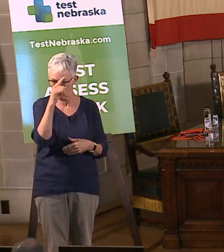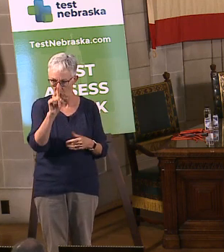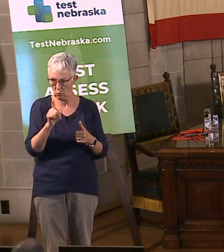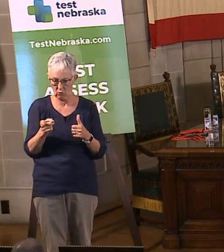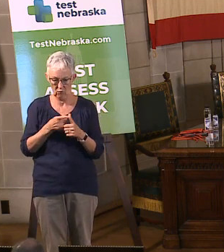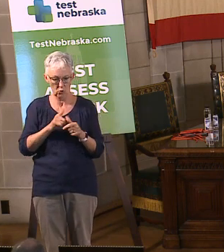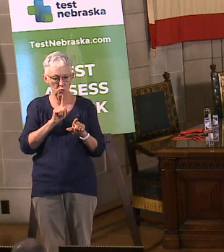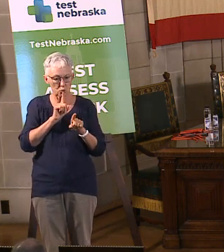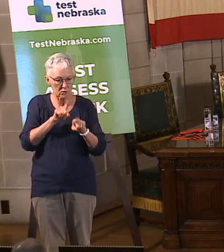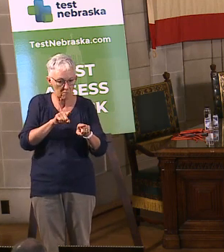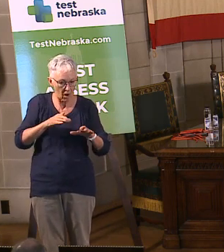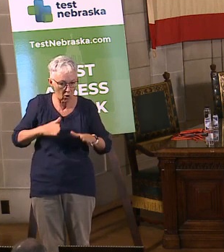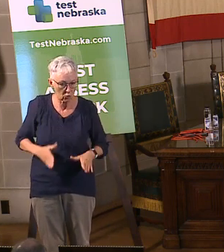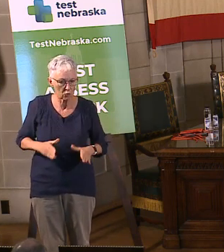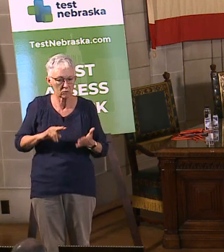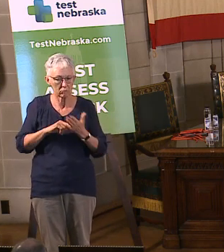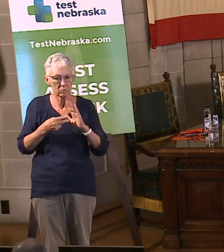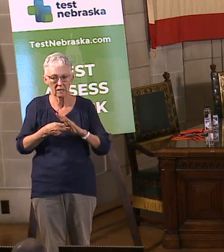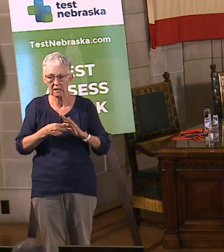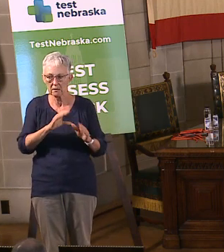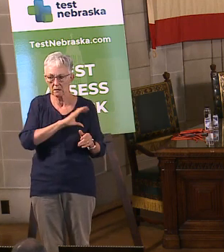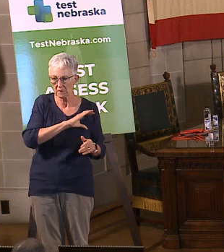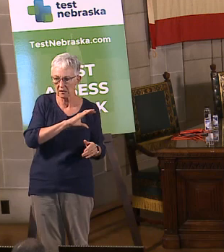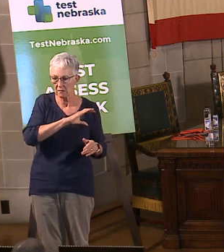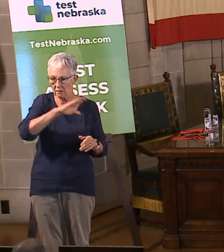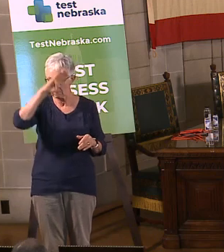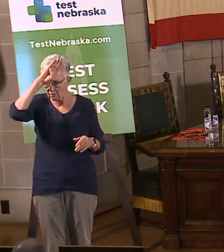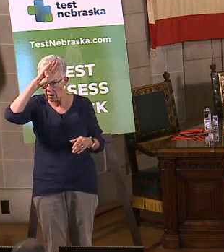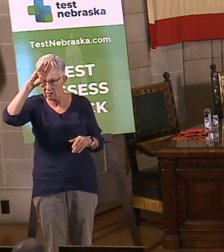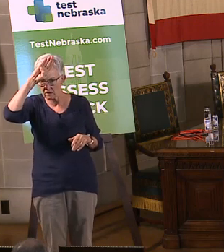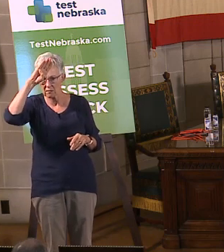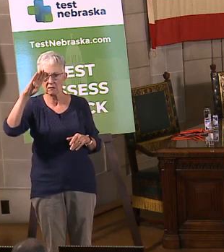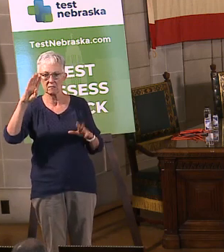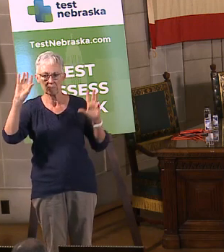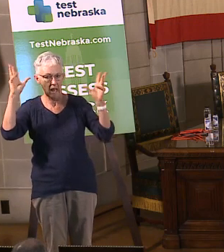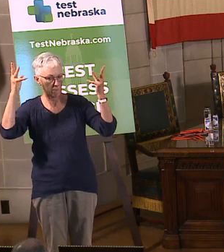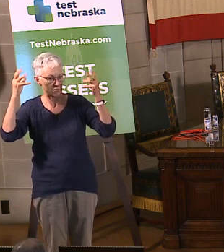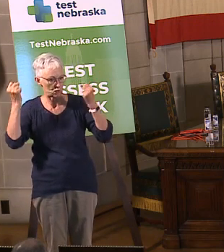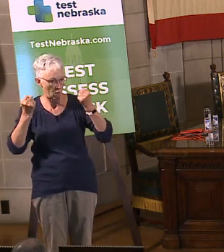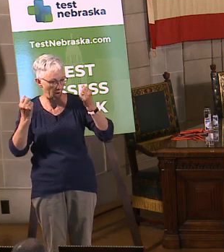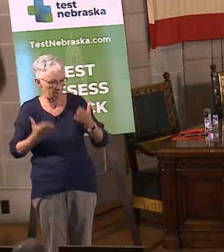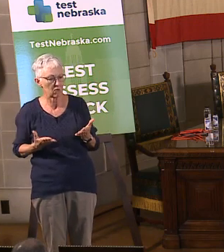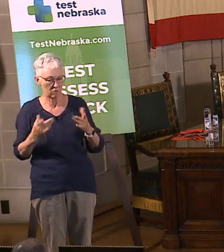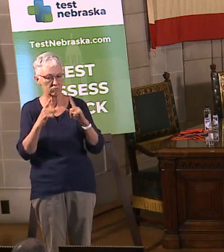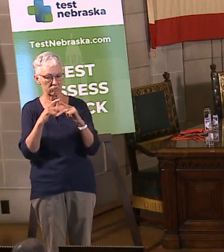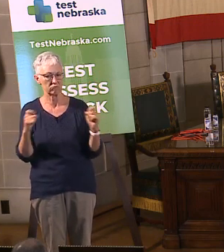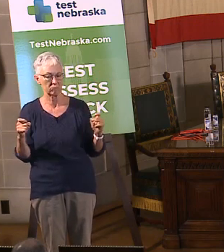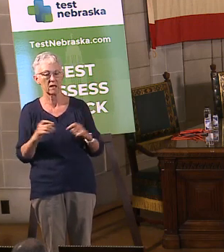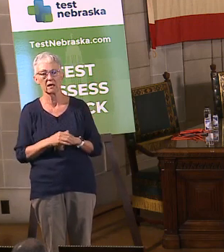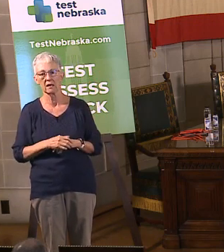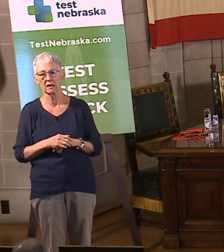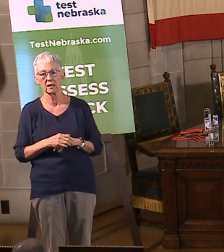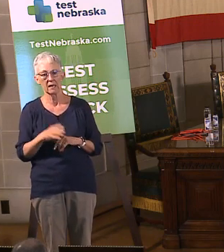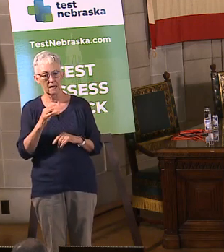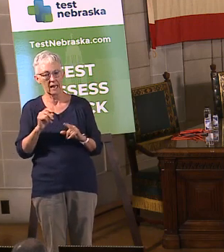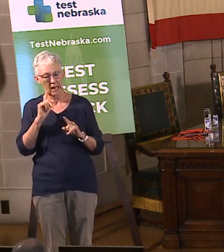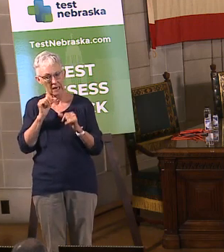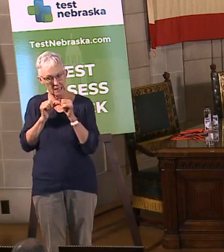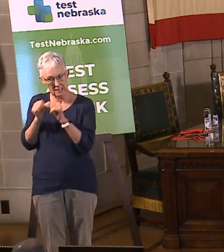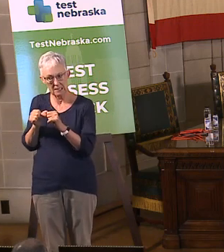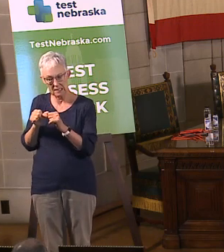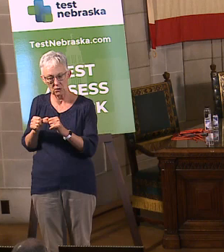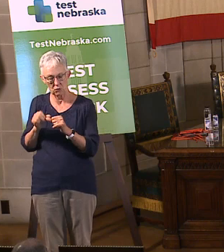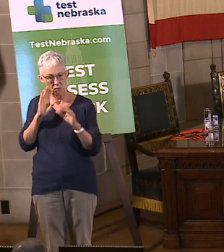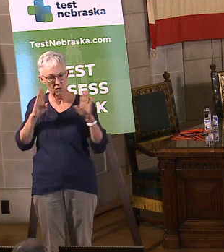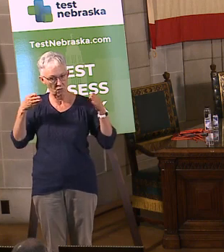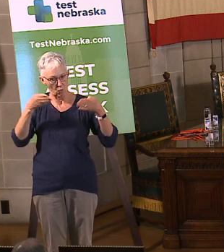space available is part of how we're doing this. And then we also are making sure that we continue to focus on at-risk